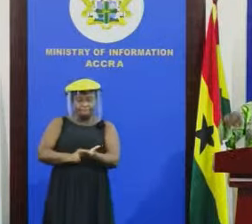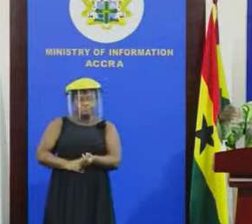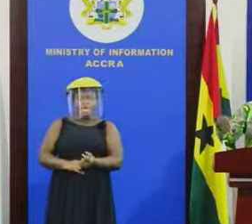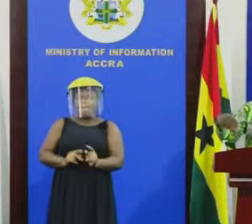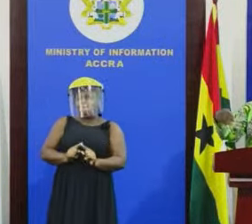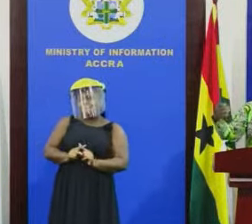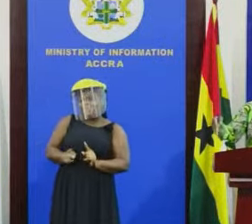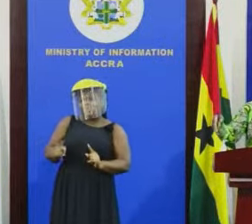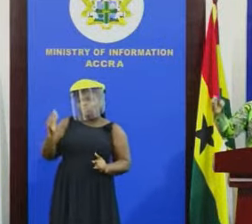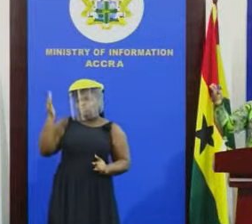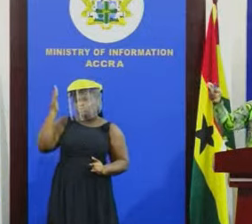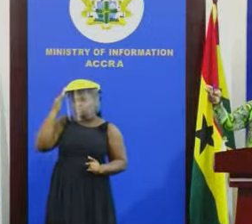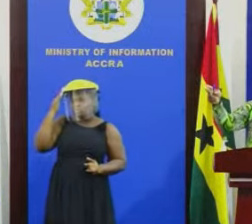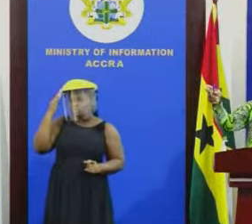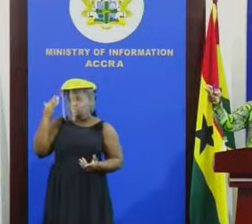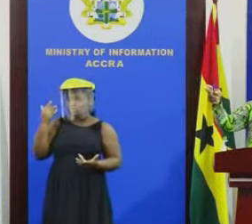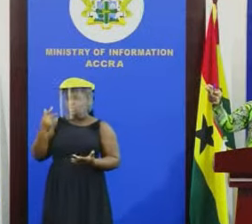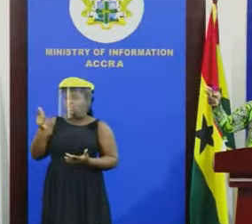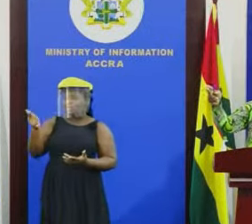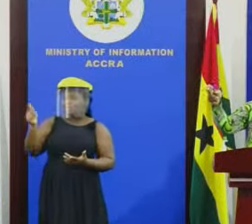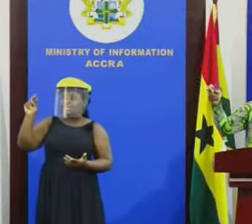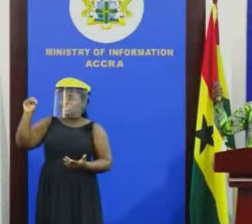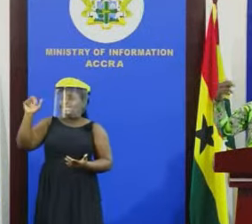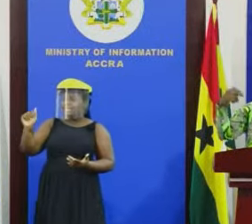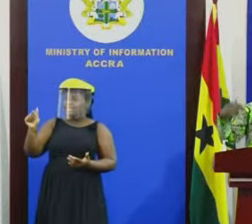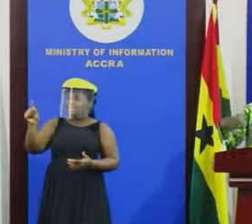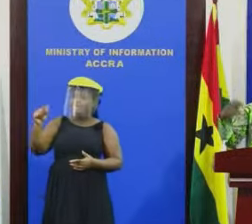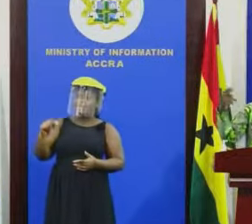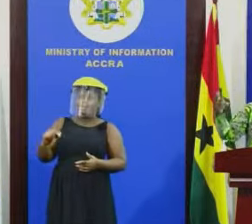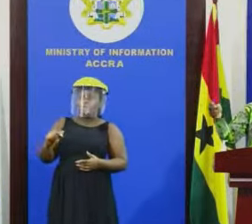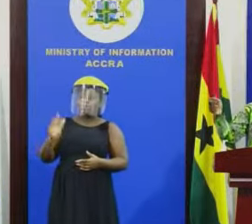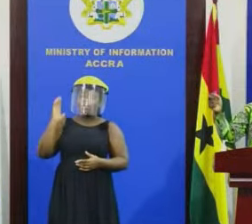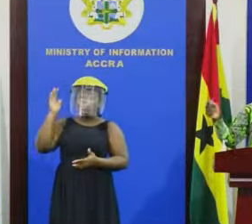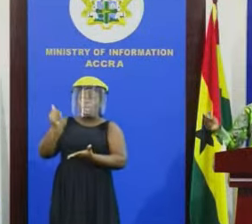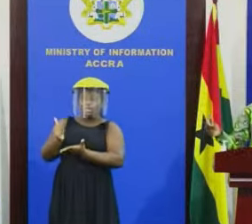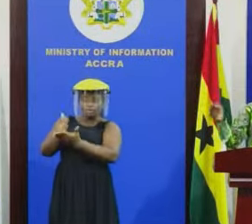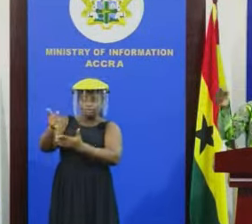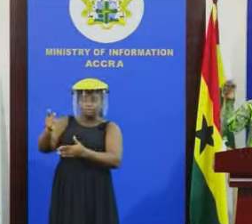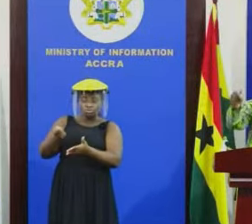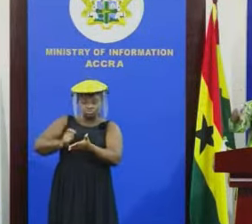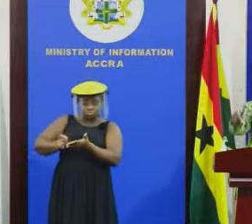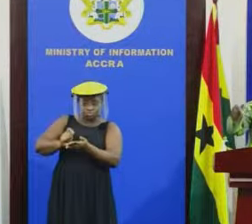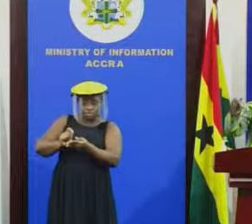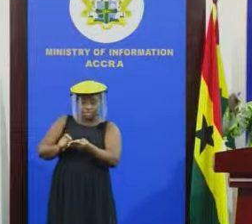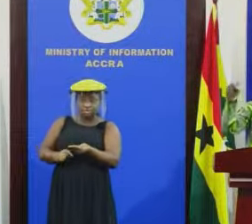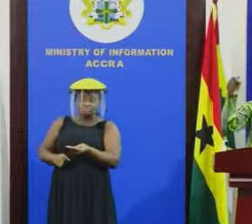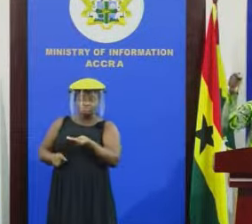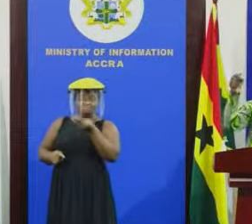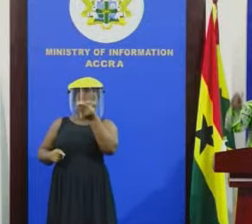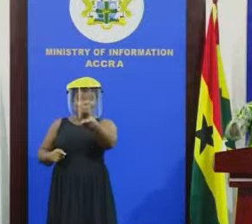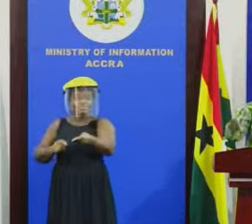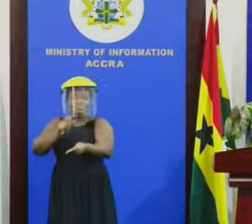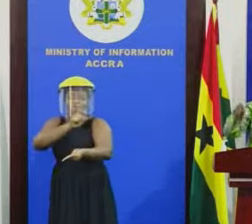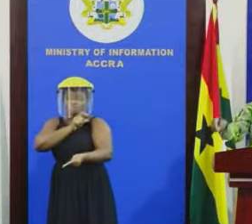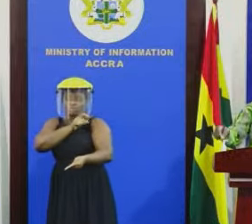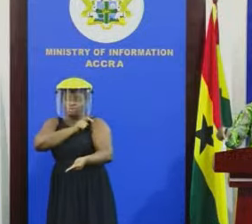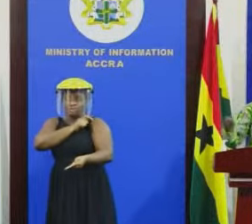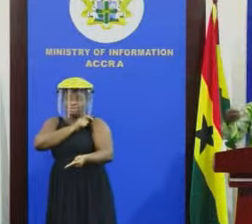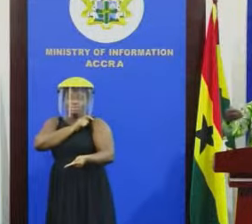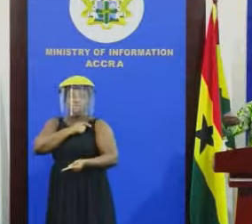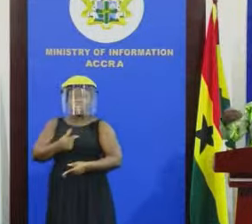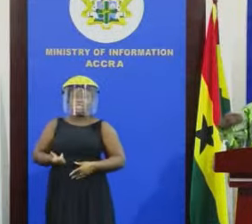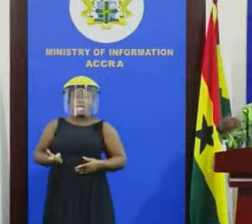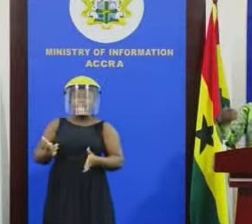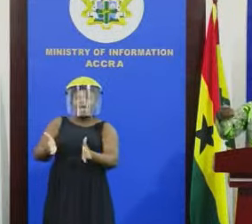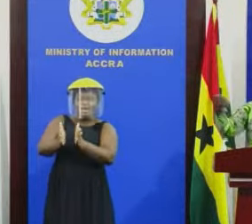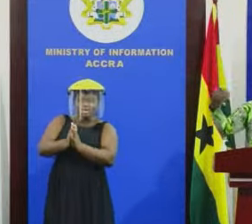to determine the current status, GNA, I think what we'll have to do is that, and we will help you to do this, let's write to the Ghana Police Service, Marine Police